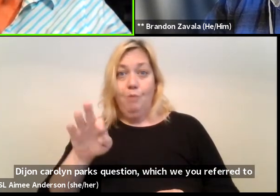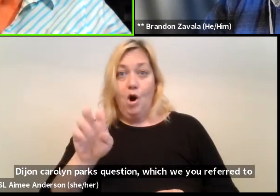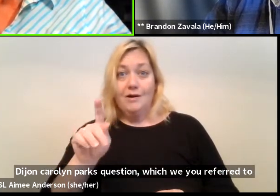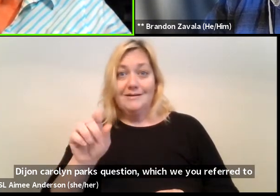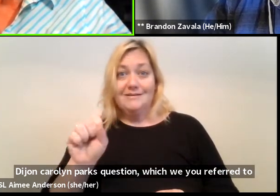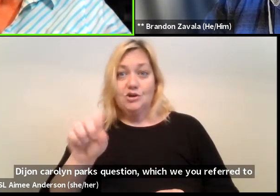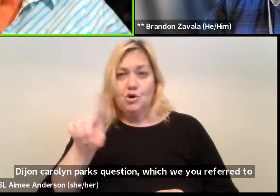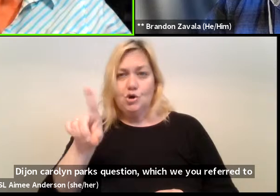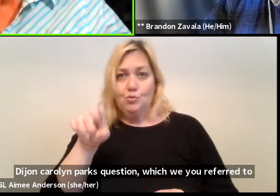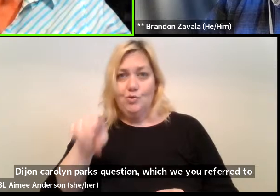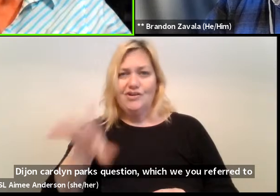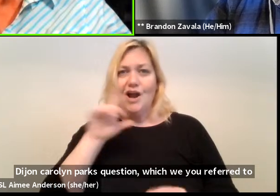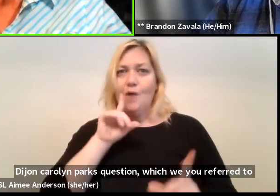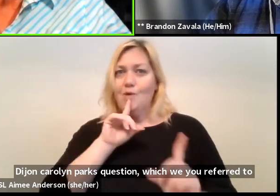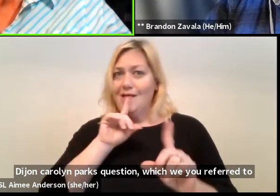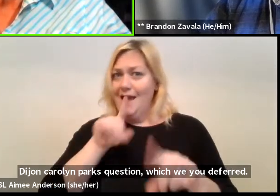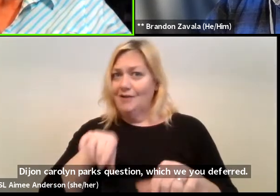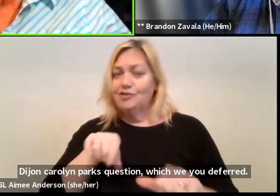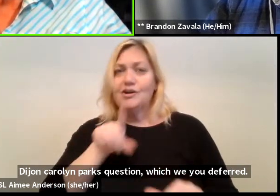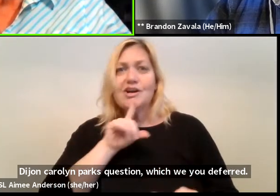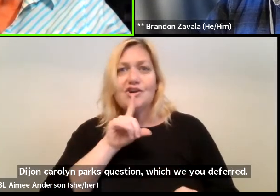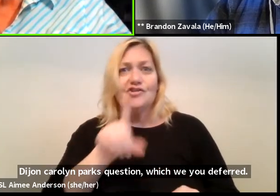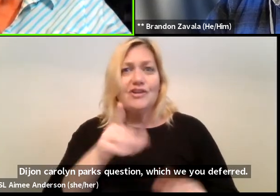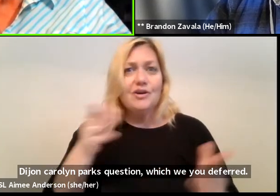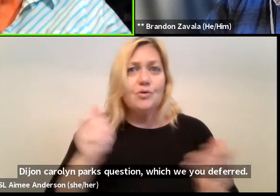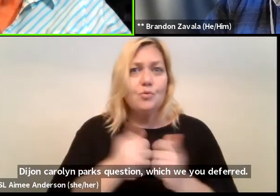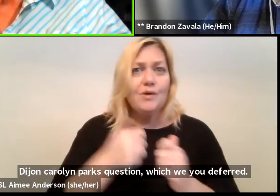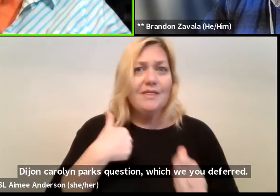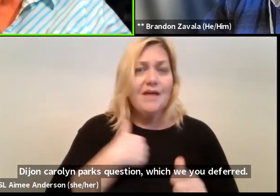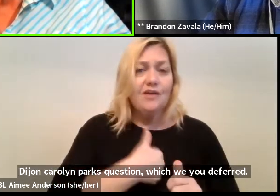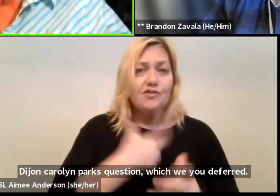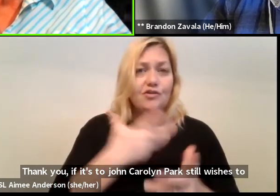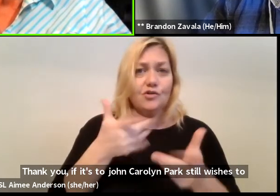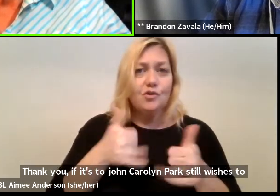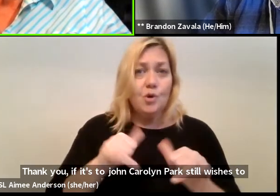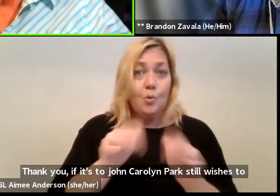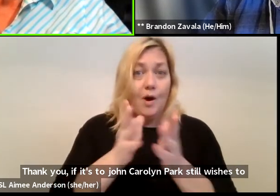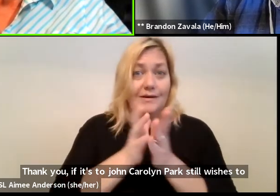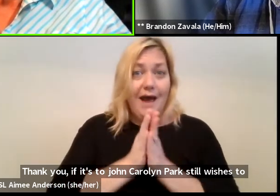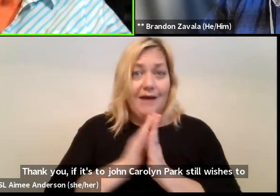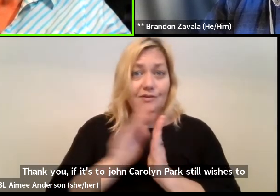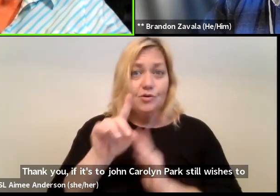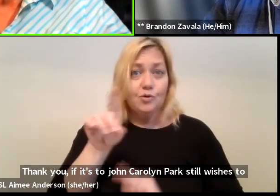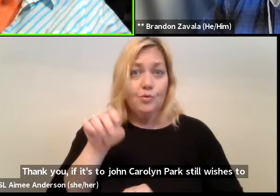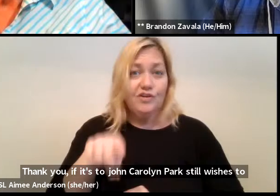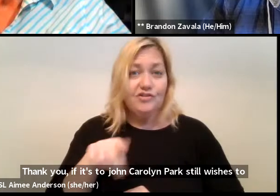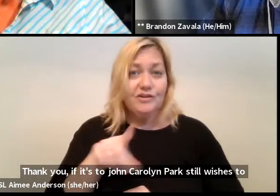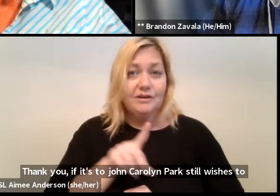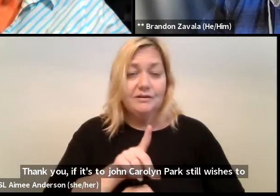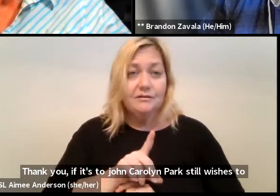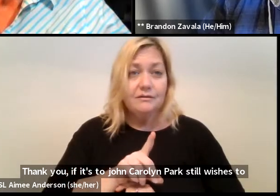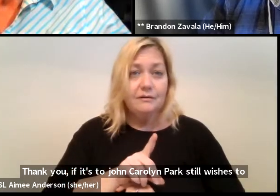you. If Ji-Jeong Carolyn Park still wishes to ask her question.